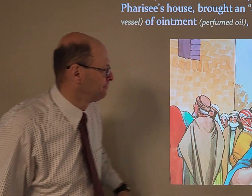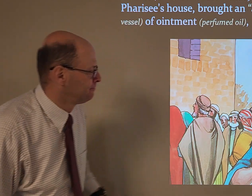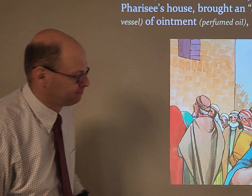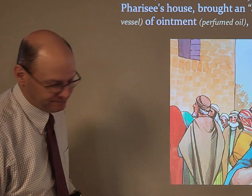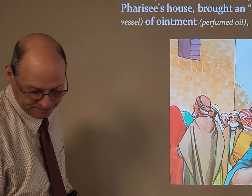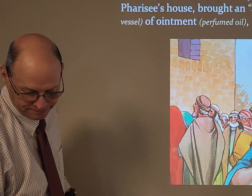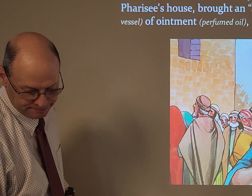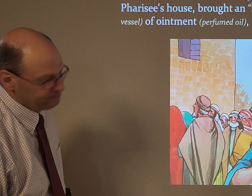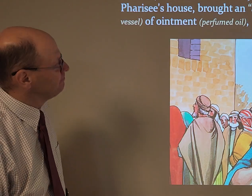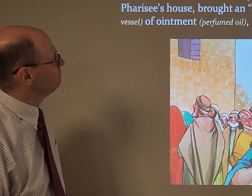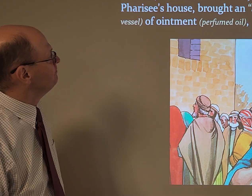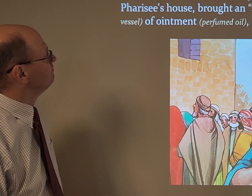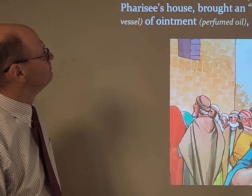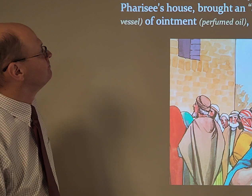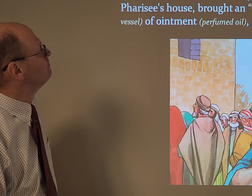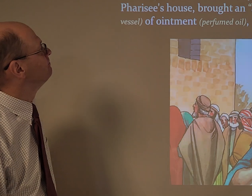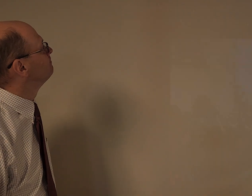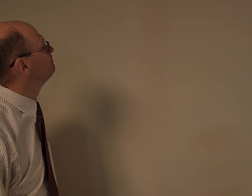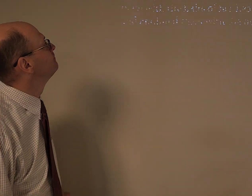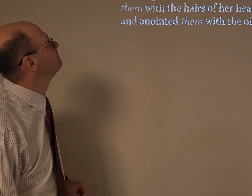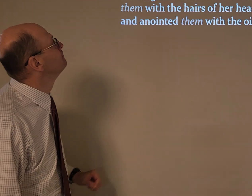this woman, they truly looked down upon her.